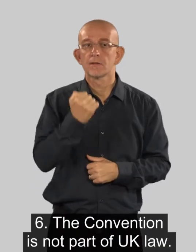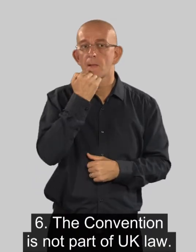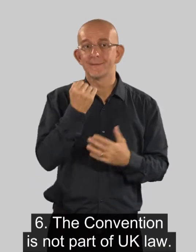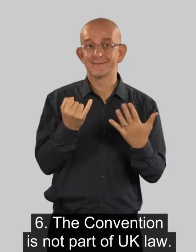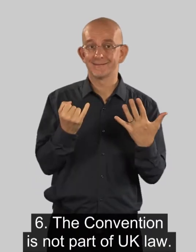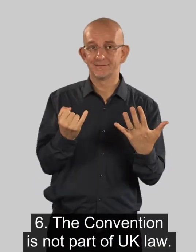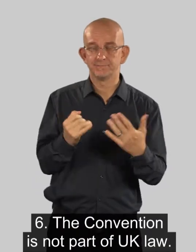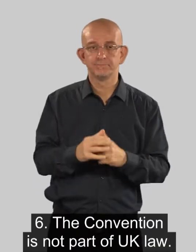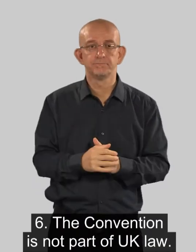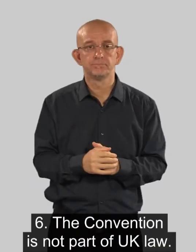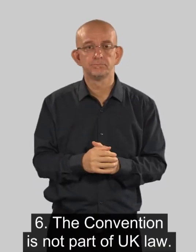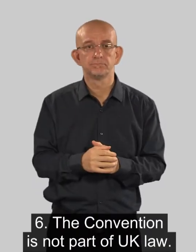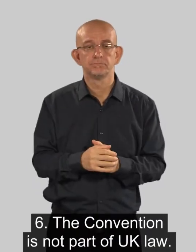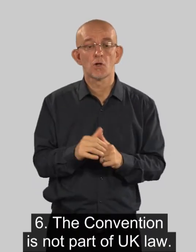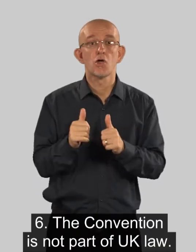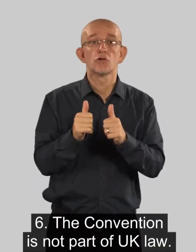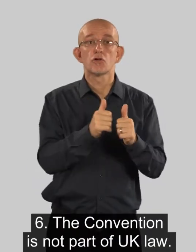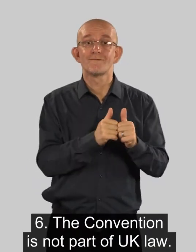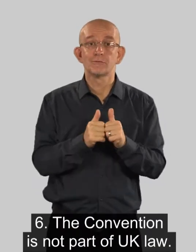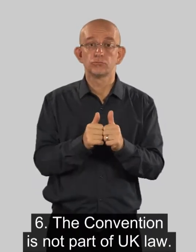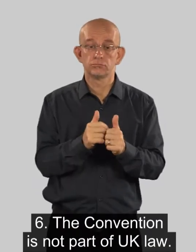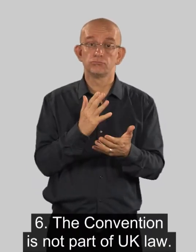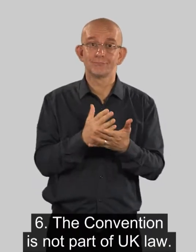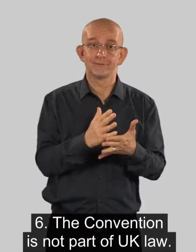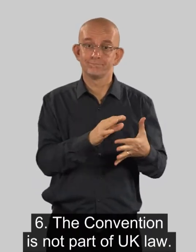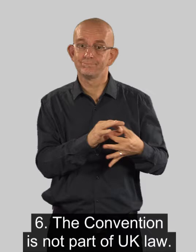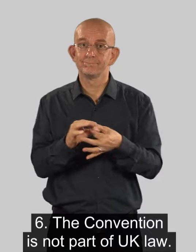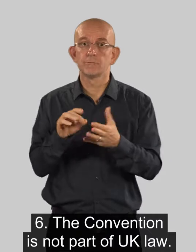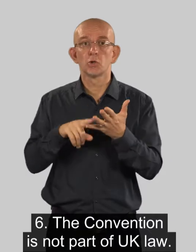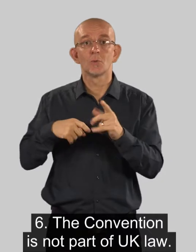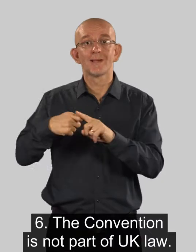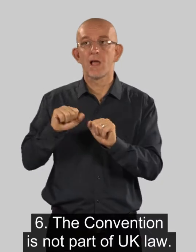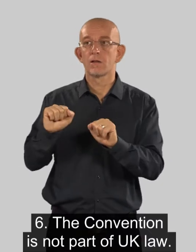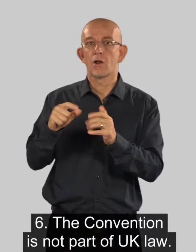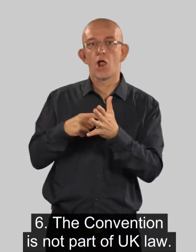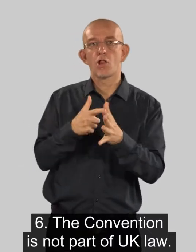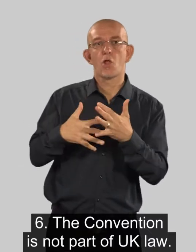6. The Convention is not part of UK law.